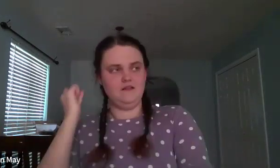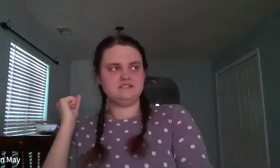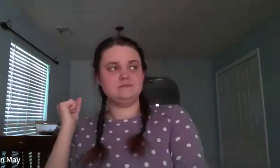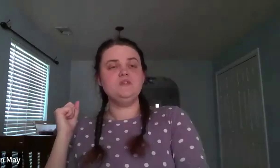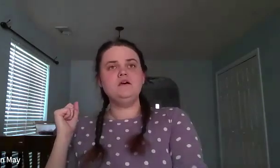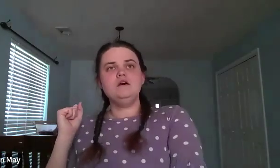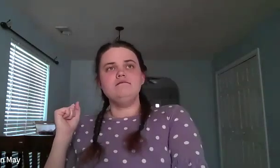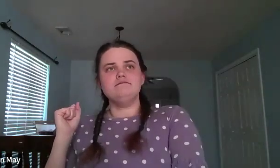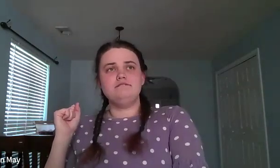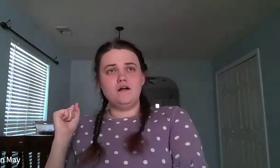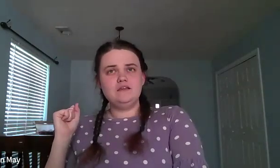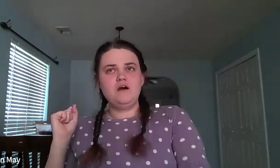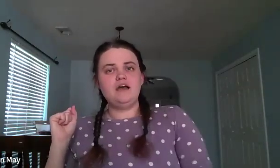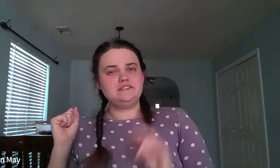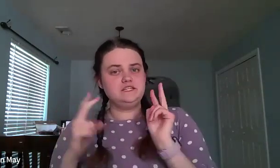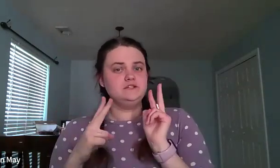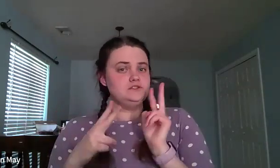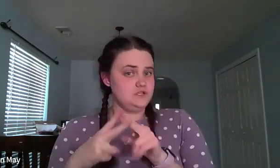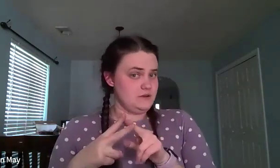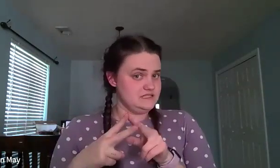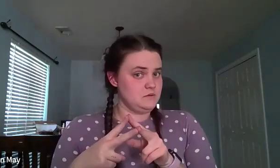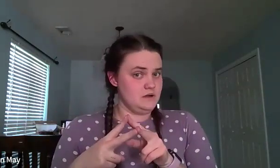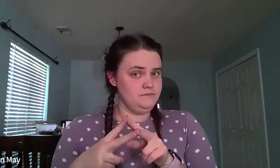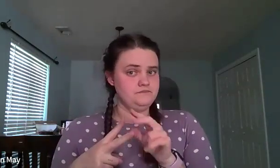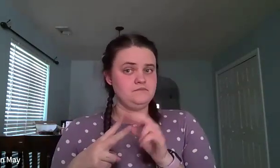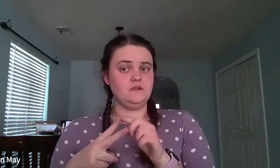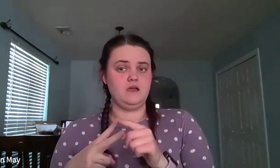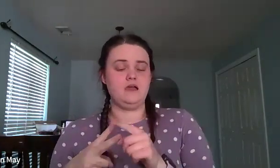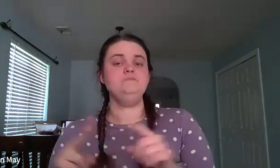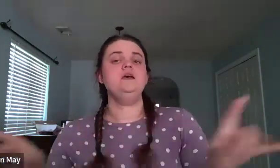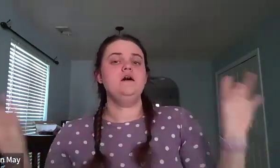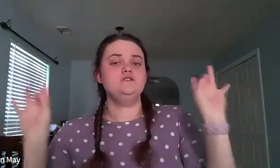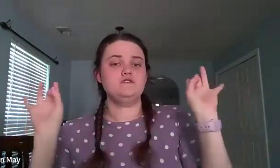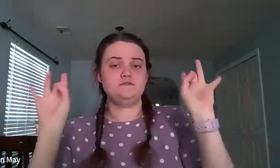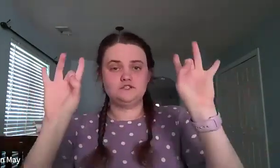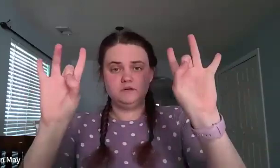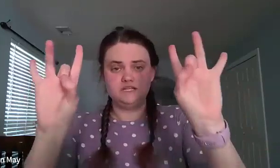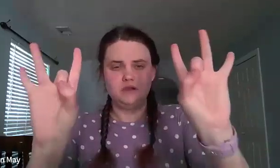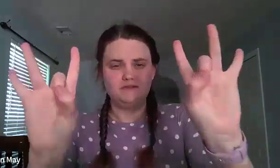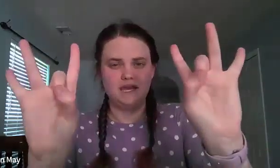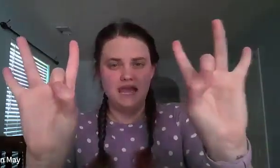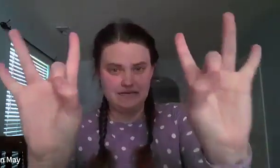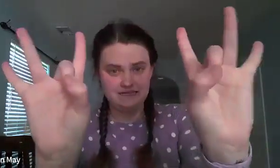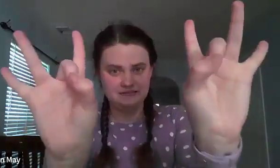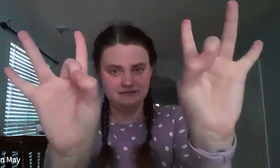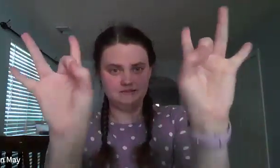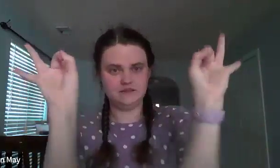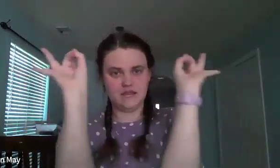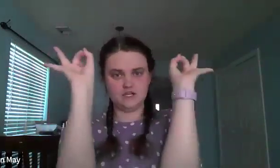lost it. Volleyball, I've seen 2 ways as well. Okay. So the first one is you have like 8 and you're